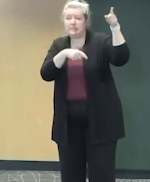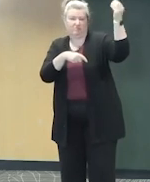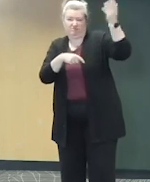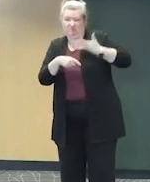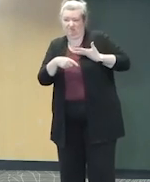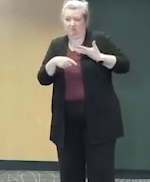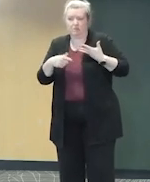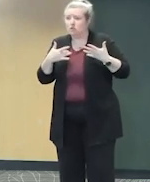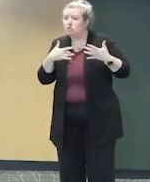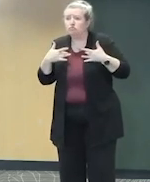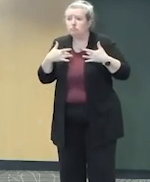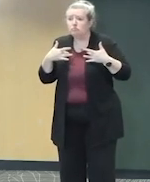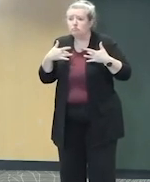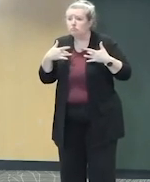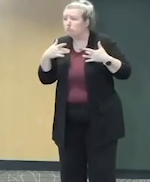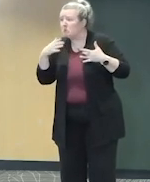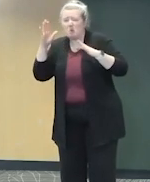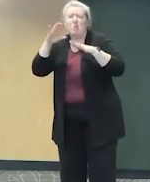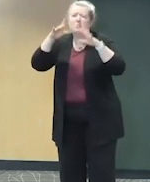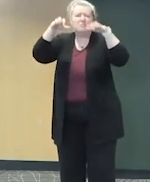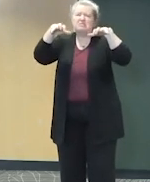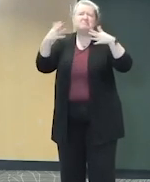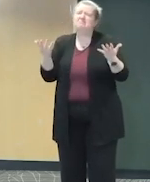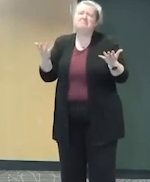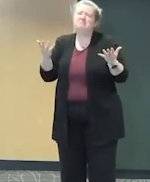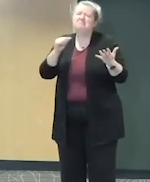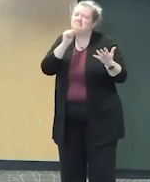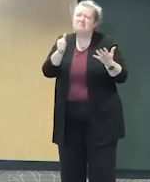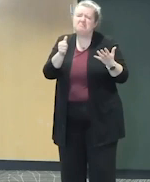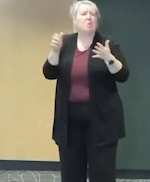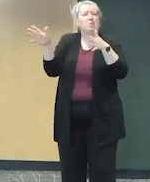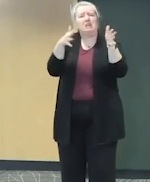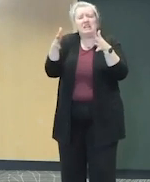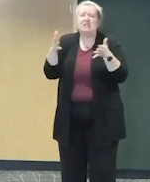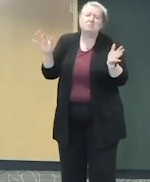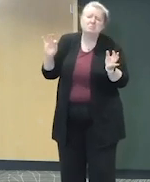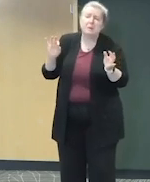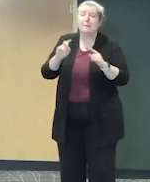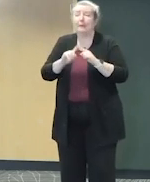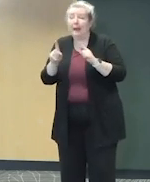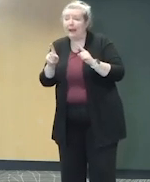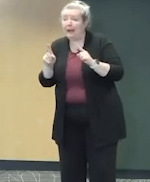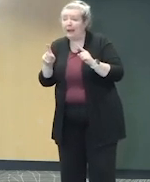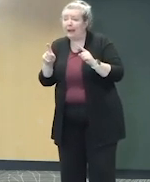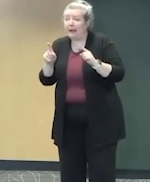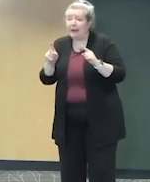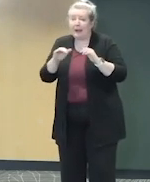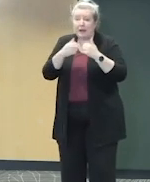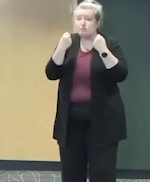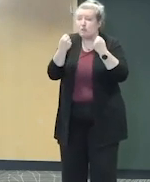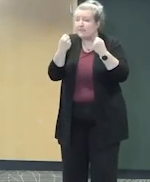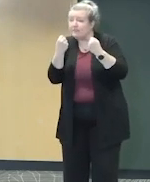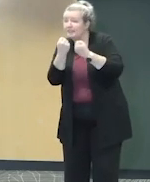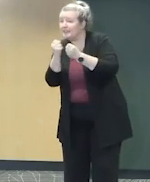necessarily precipitation of snow, rain, or heavy winds, but it is their ability to move their equipment around with other folks